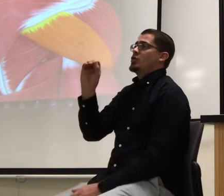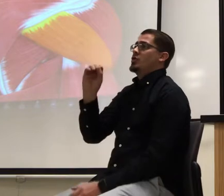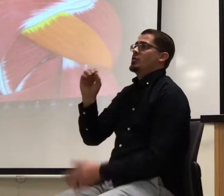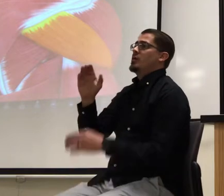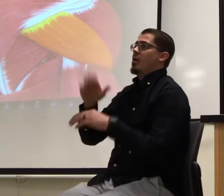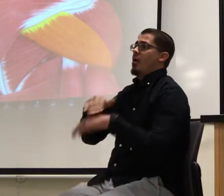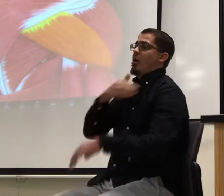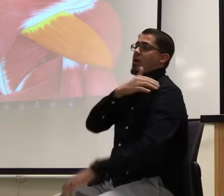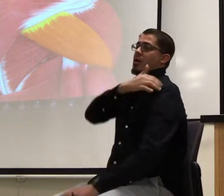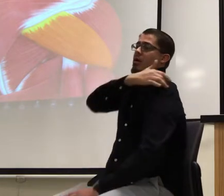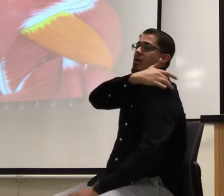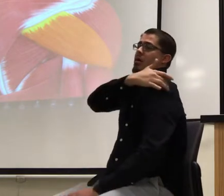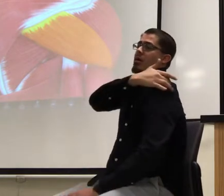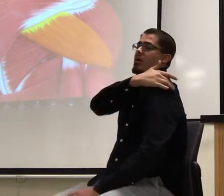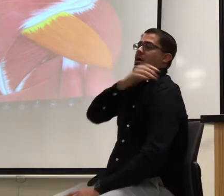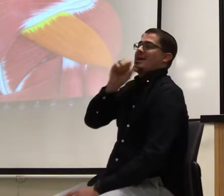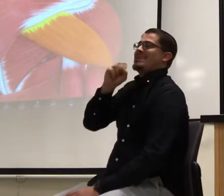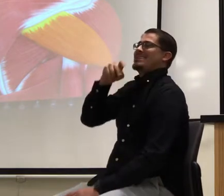spine of